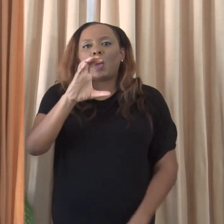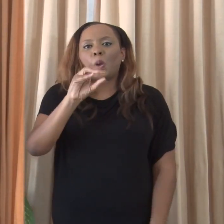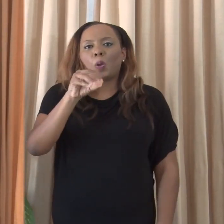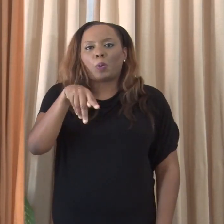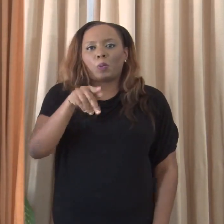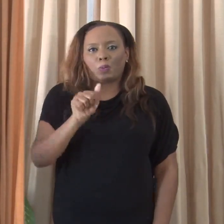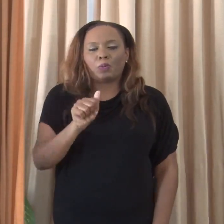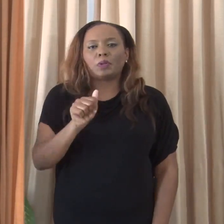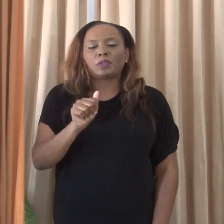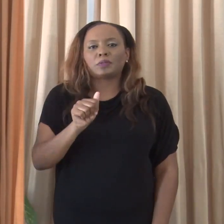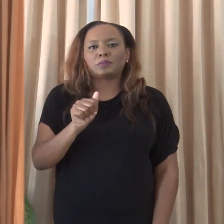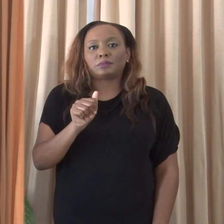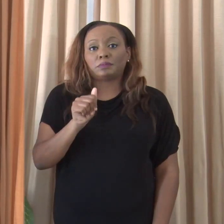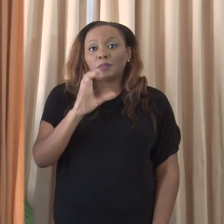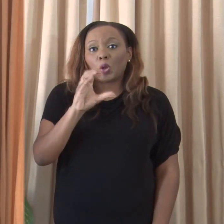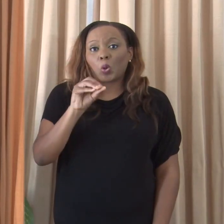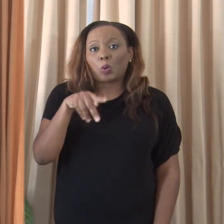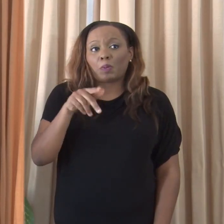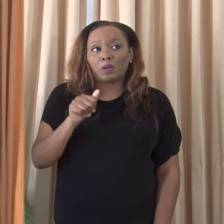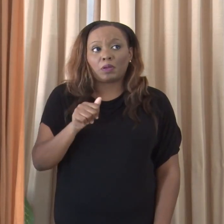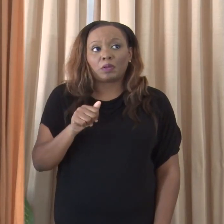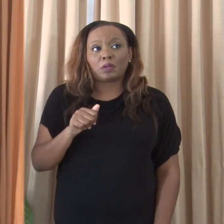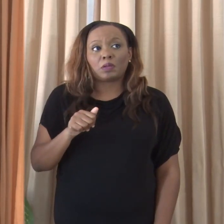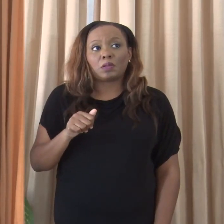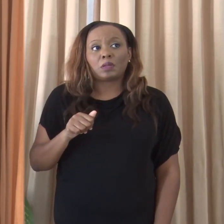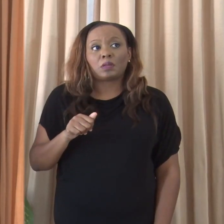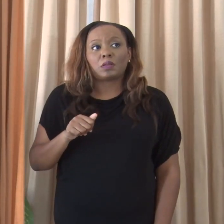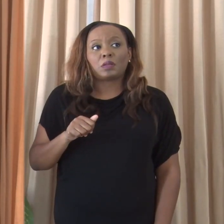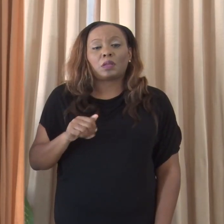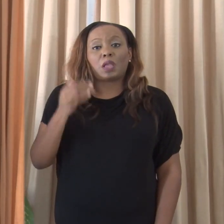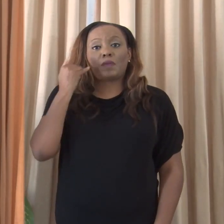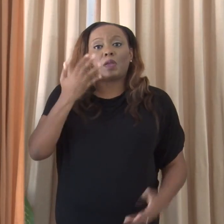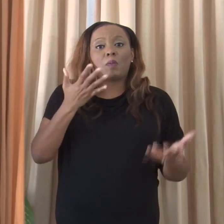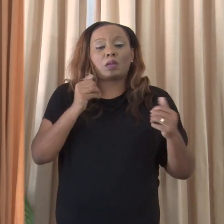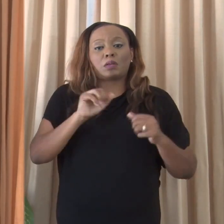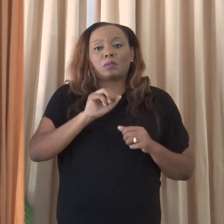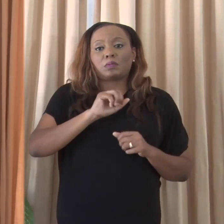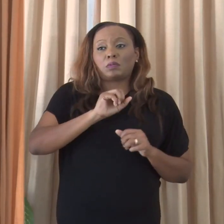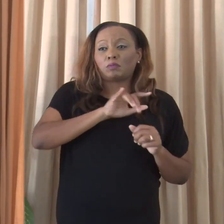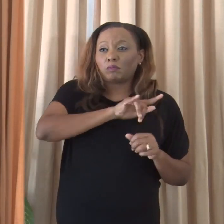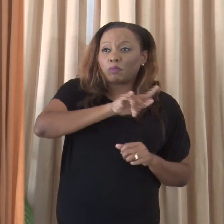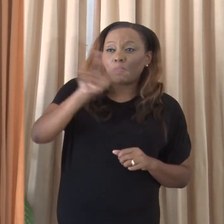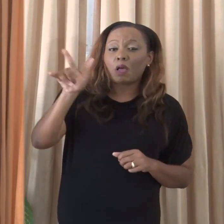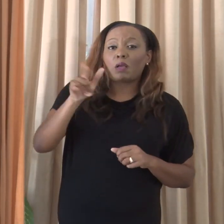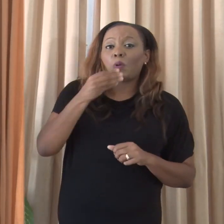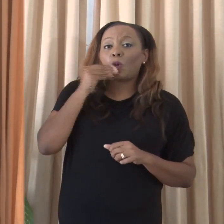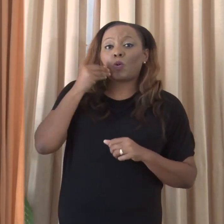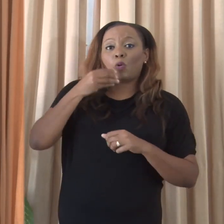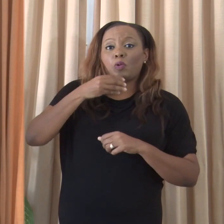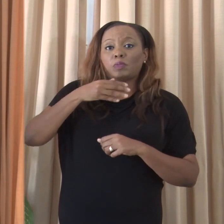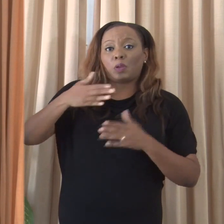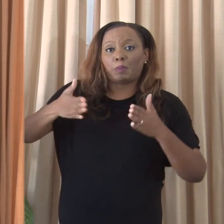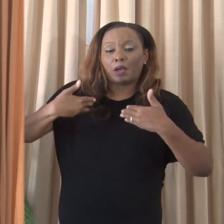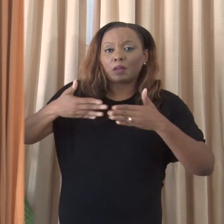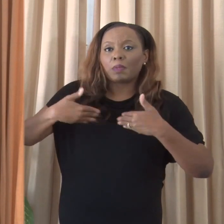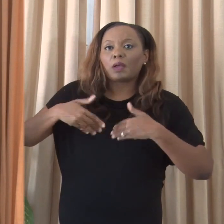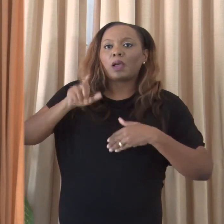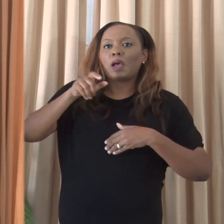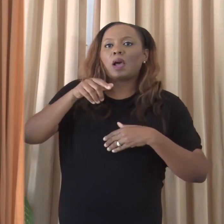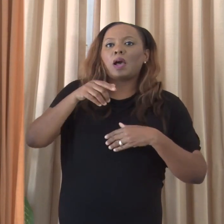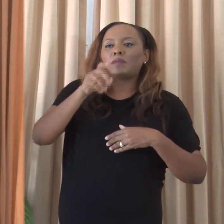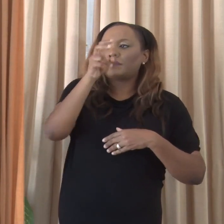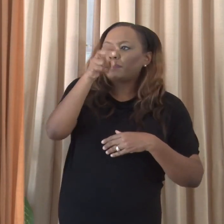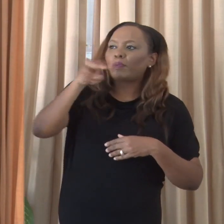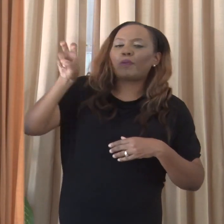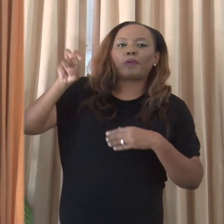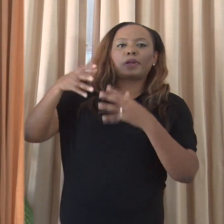get back to Panama via the United States of America. And so those types of cooperative arrangements would be in place